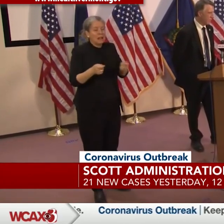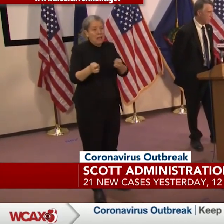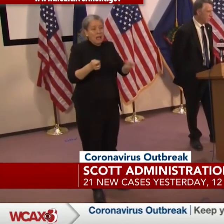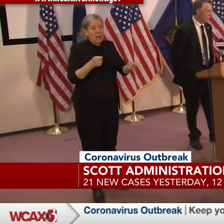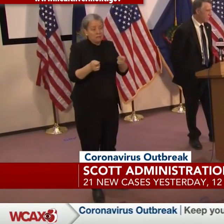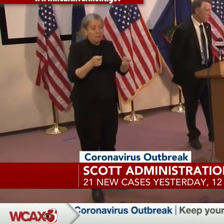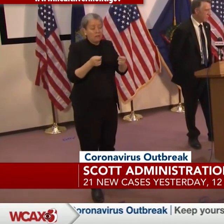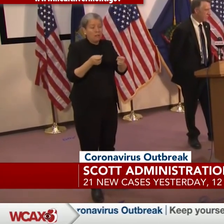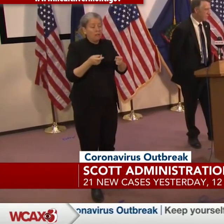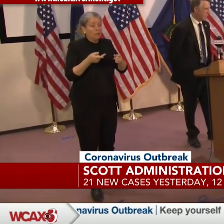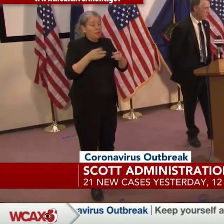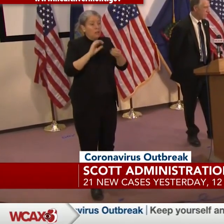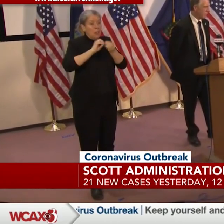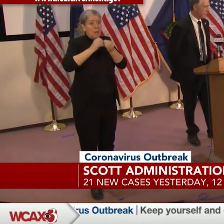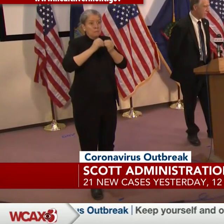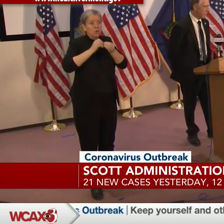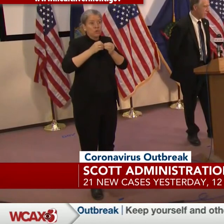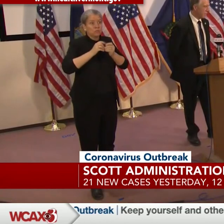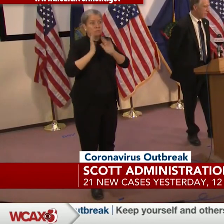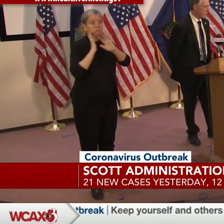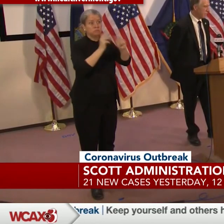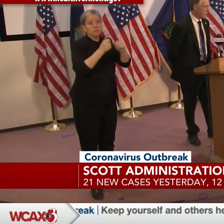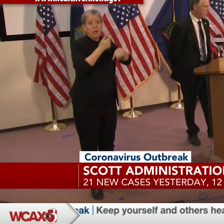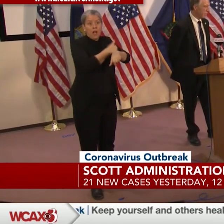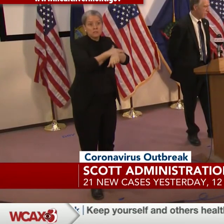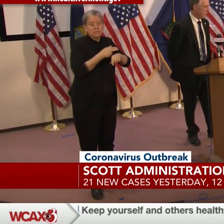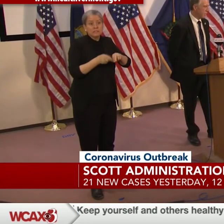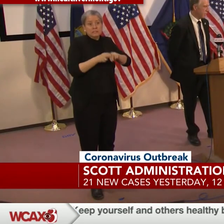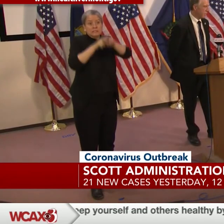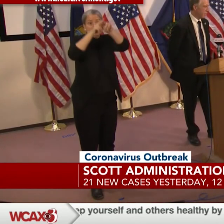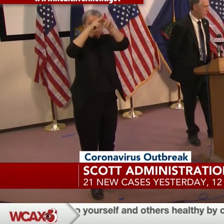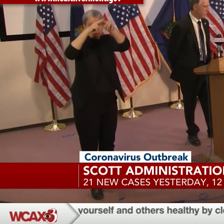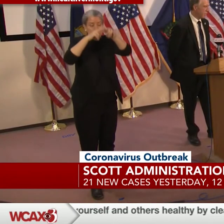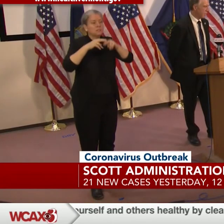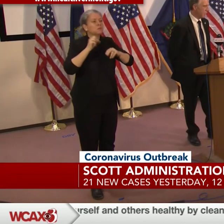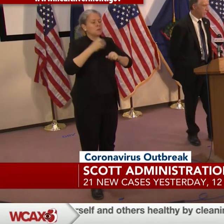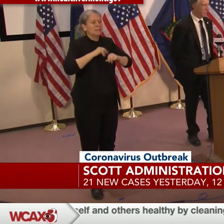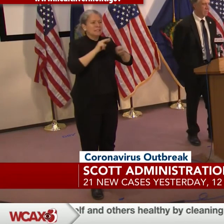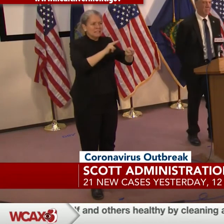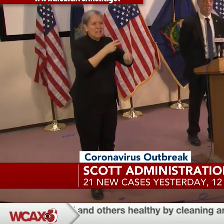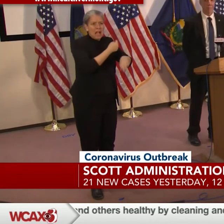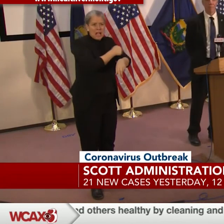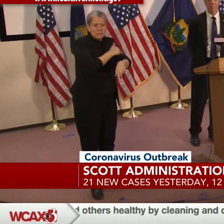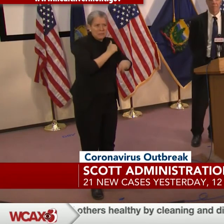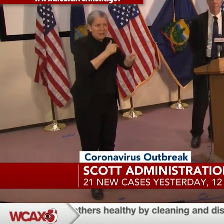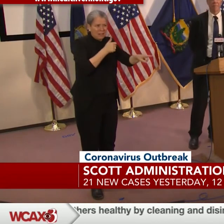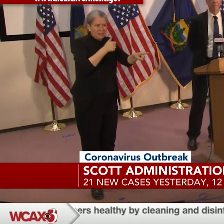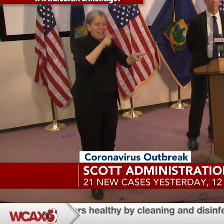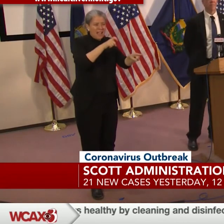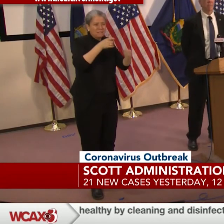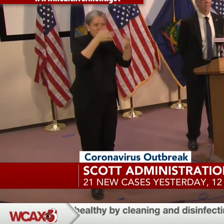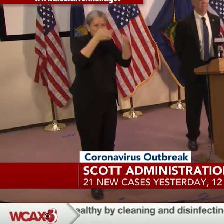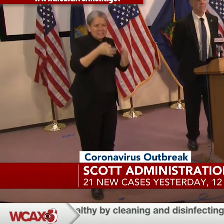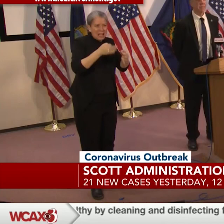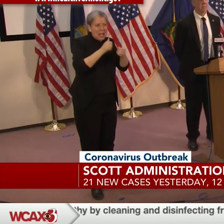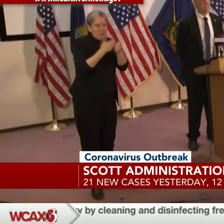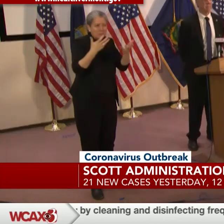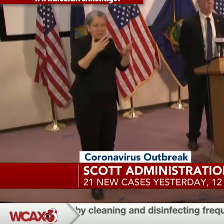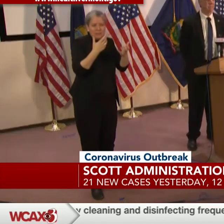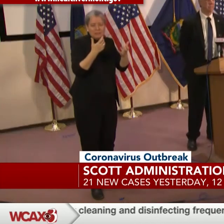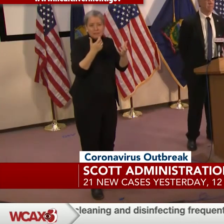capacity within the state of Vermont. We're looking at hospitals, for them to determine the maximum capacity